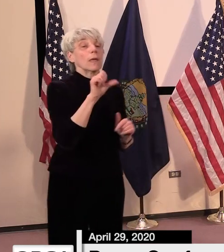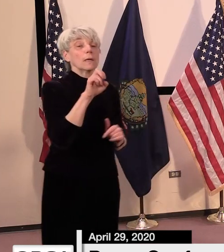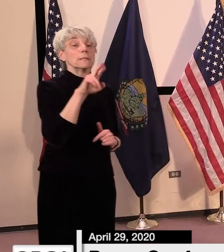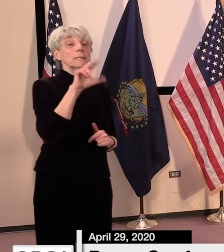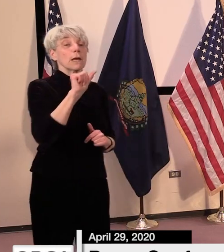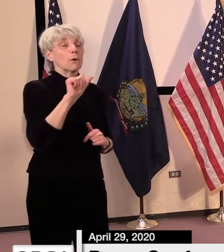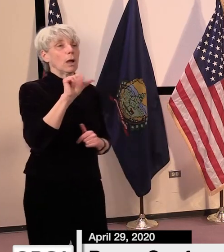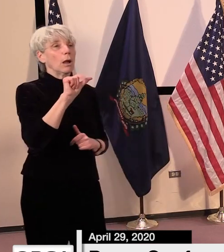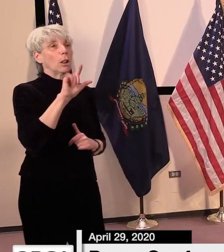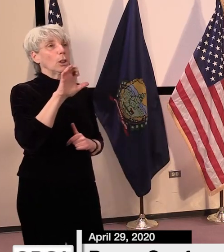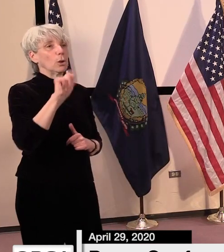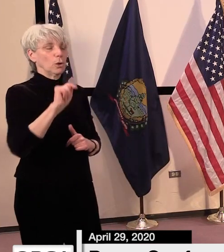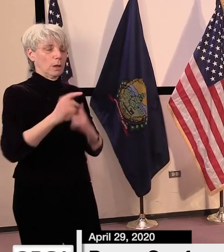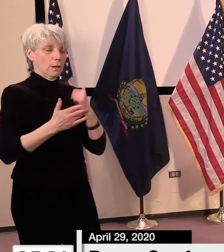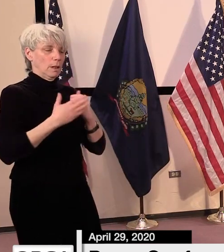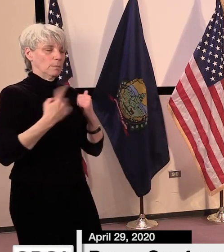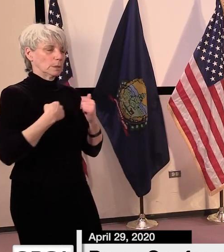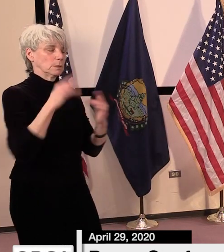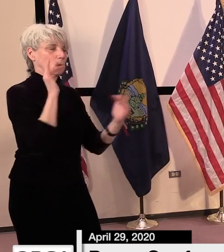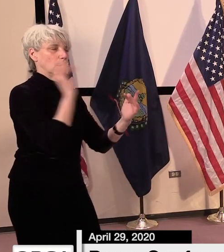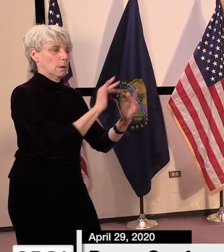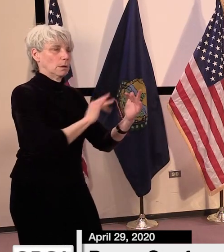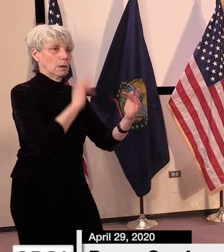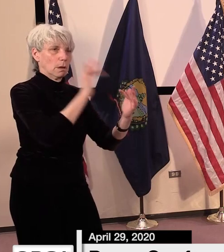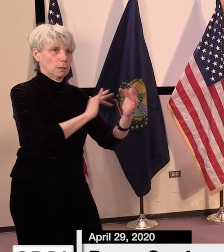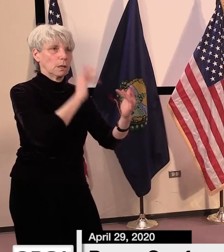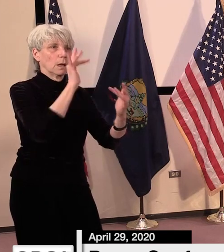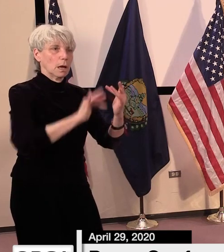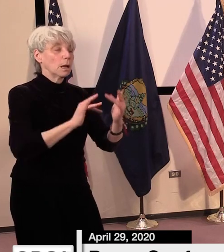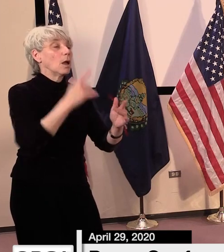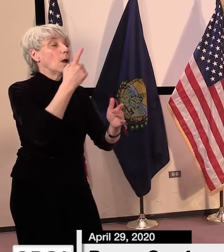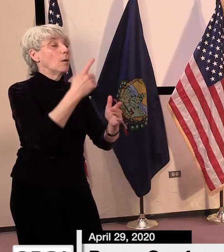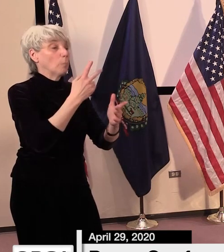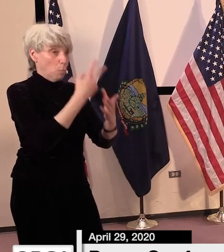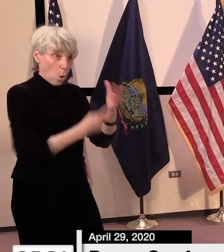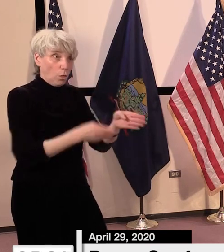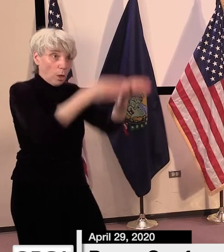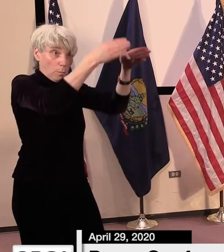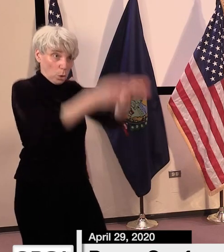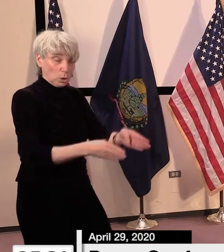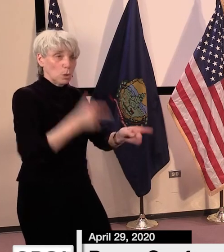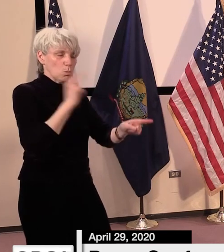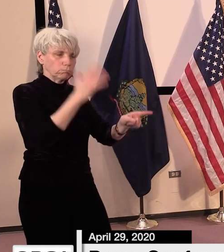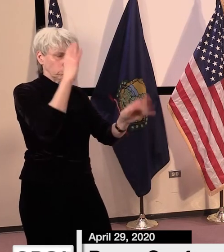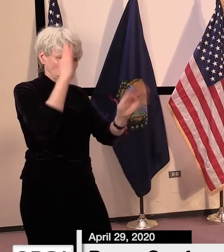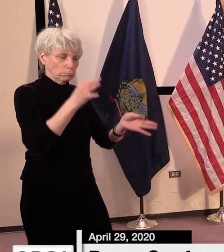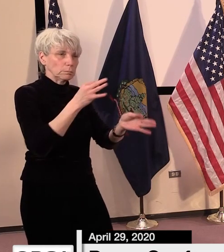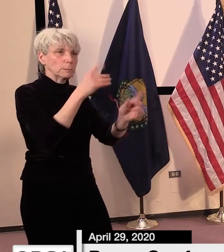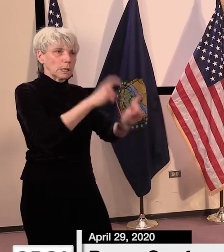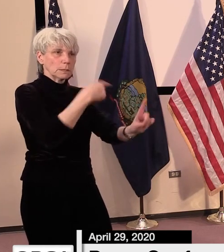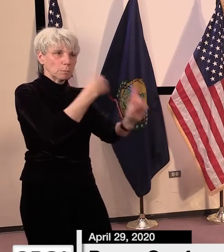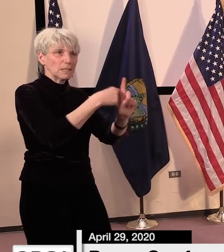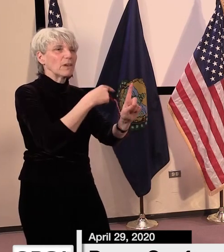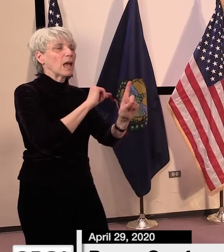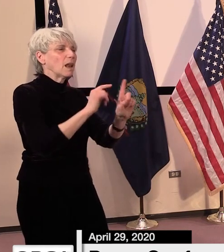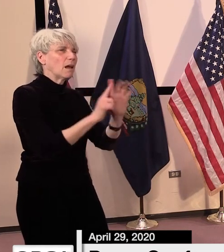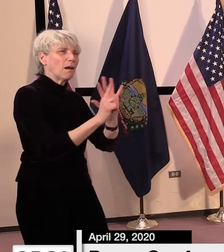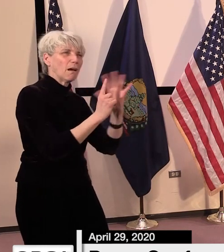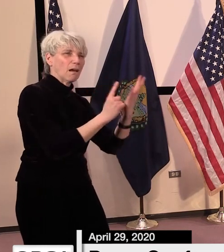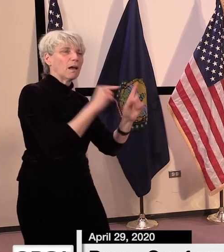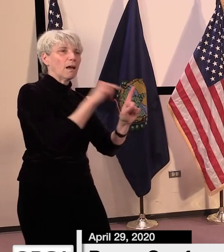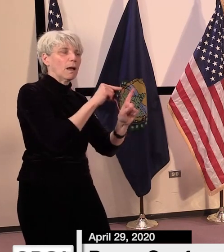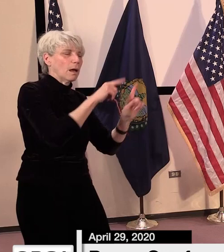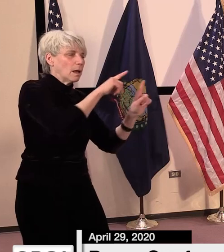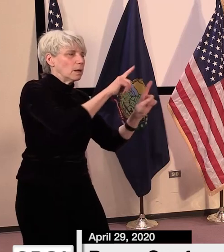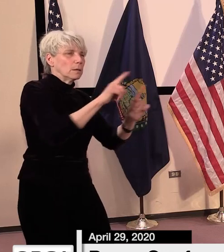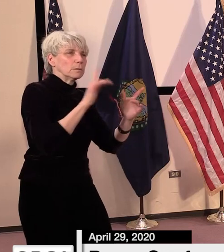contact with contacts and with cases, to be more on top of them on a daily basis and getting information